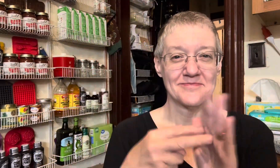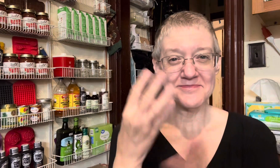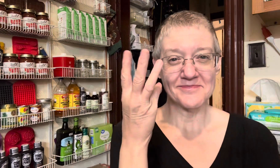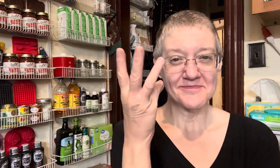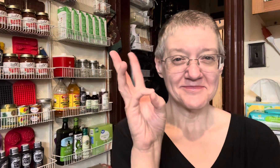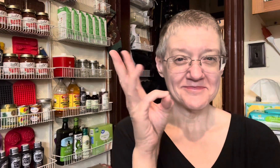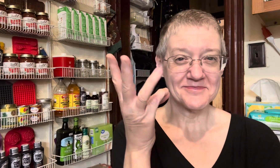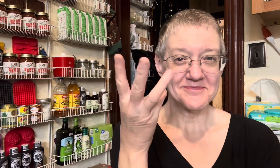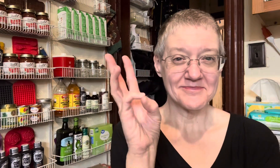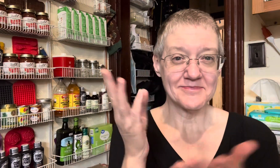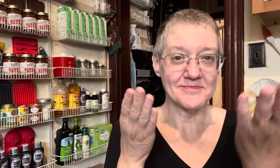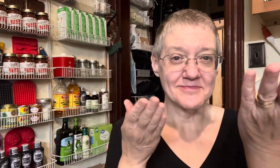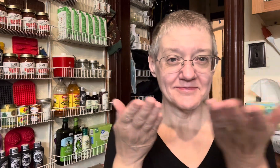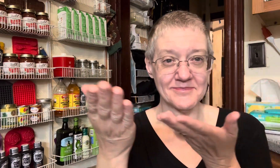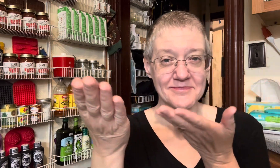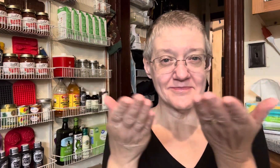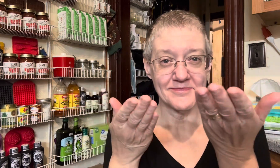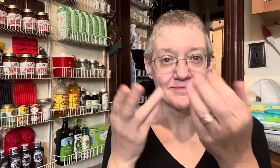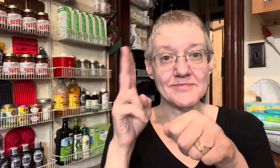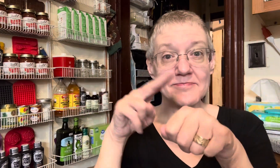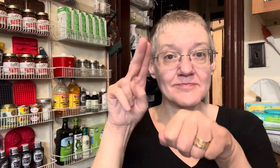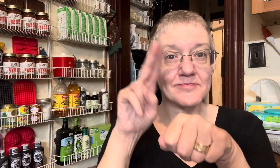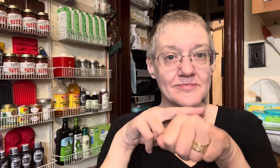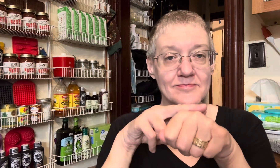Two big pans mean it's 16 servings.